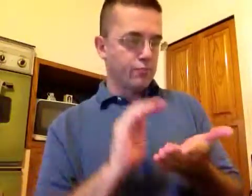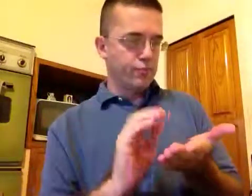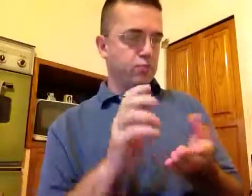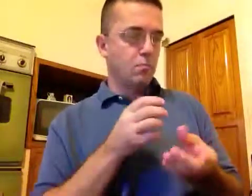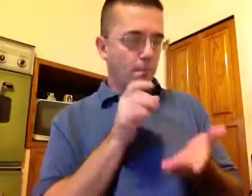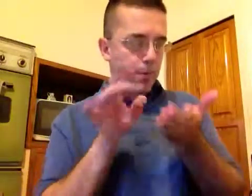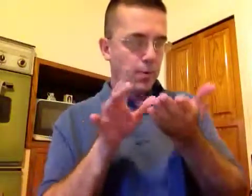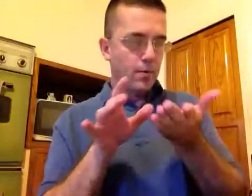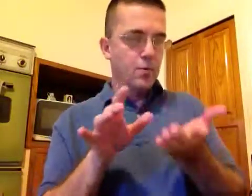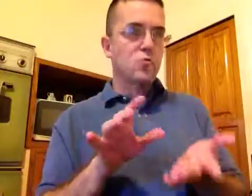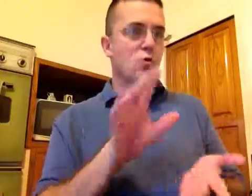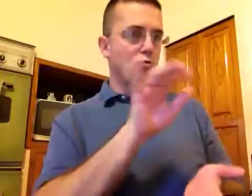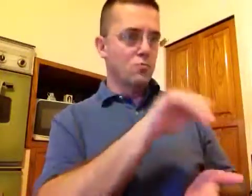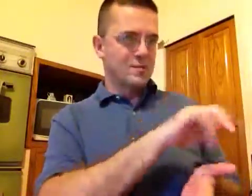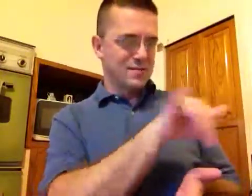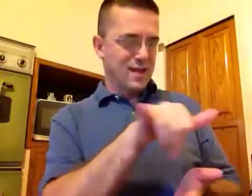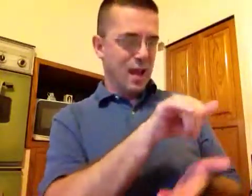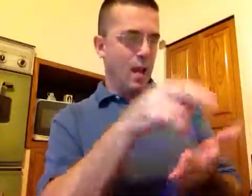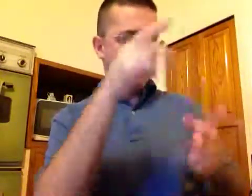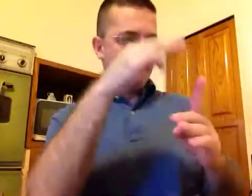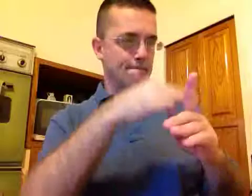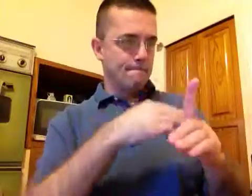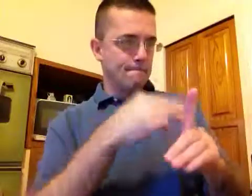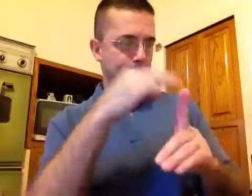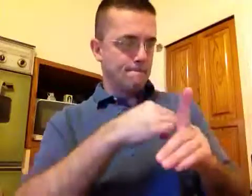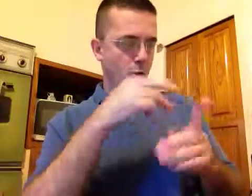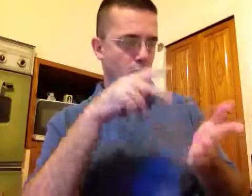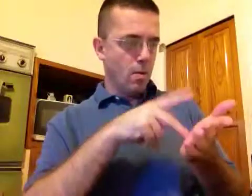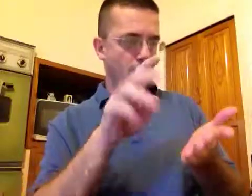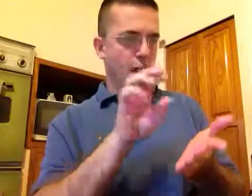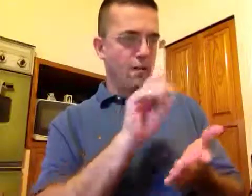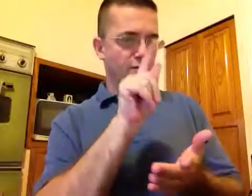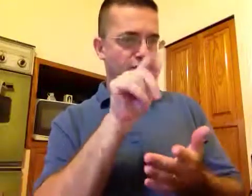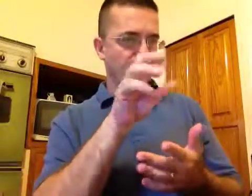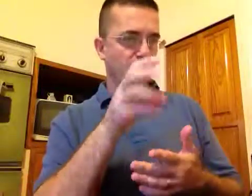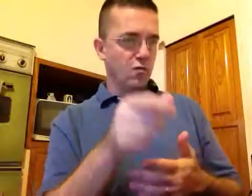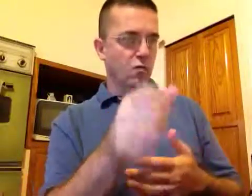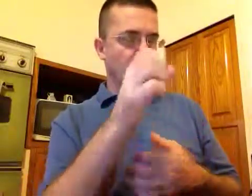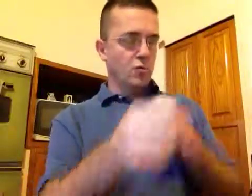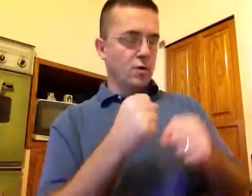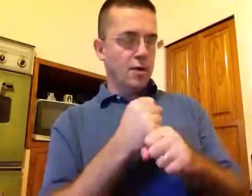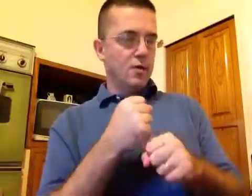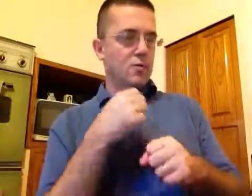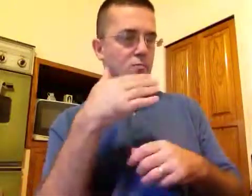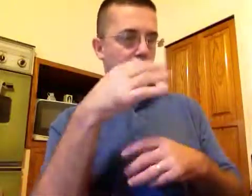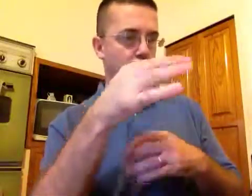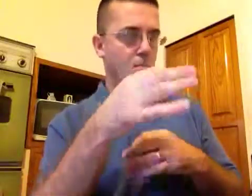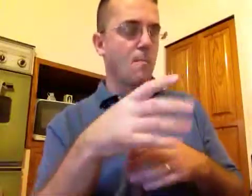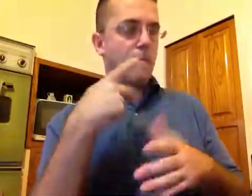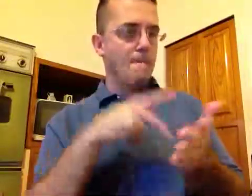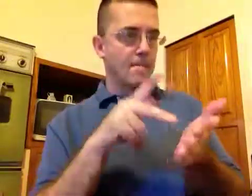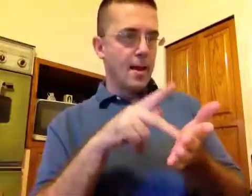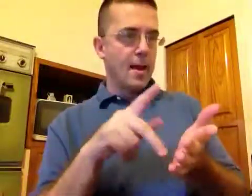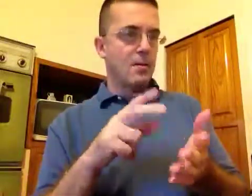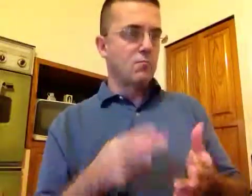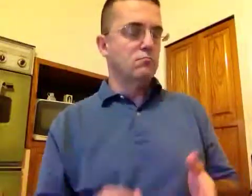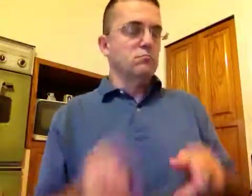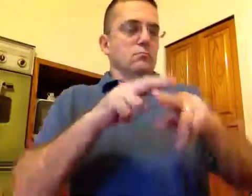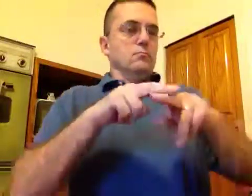mortgage off within a couple of years. And so the reality is the huge lift that it gave you was the amount of mortgage interest for 2 years. Well,